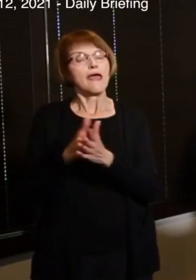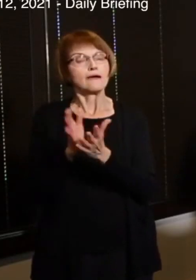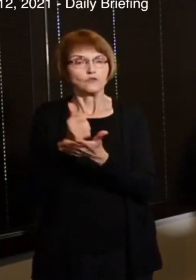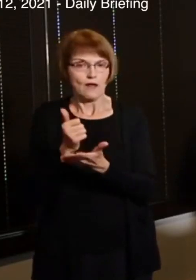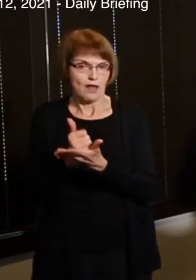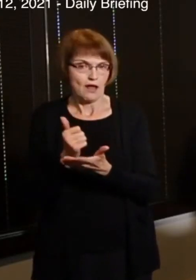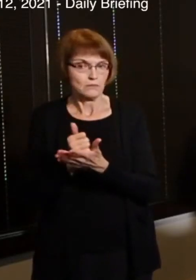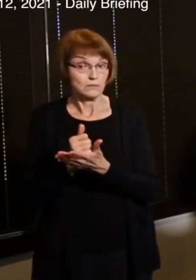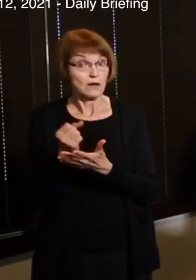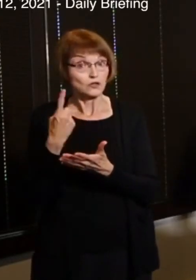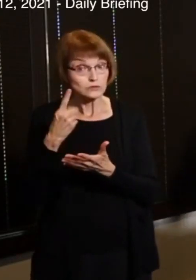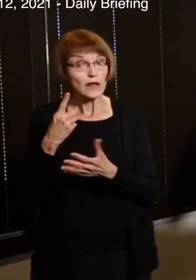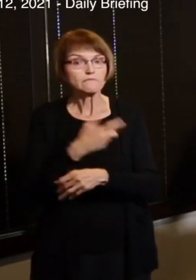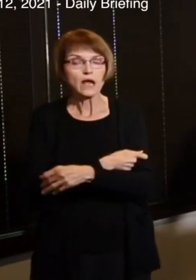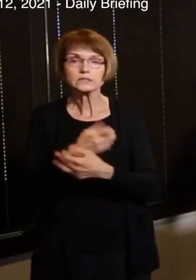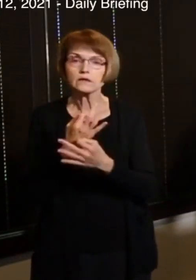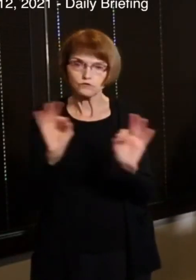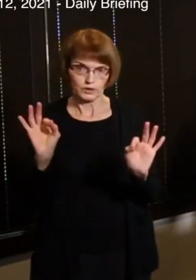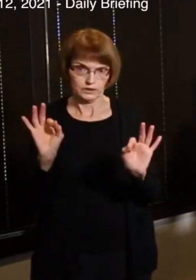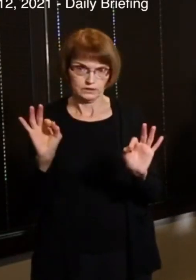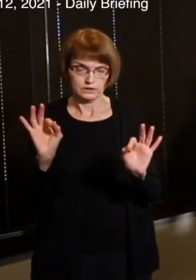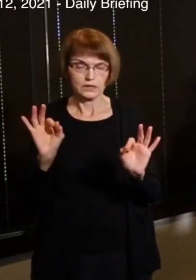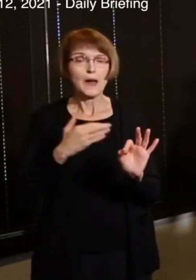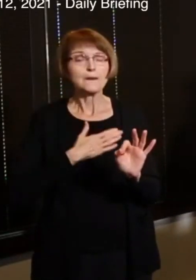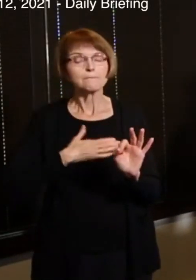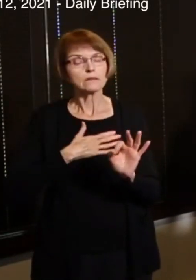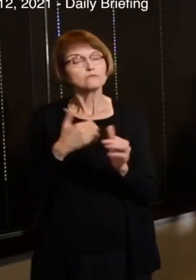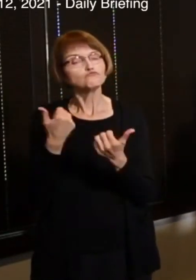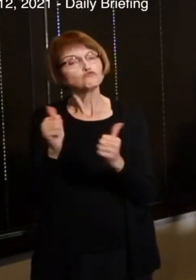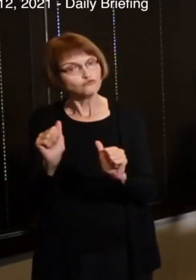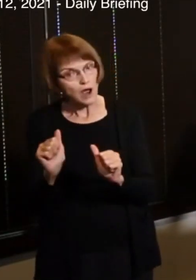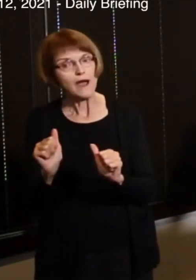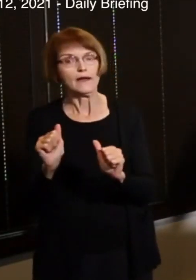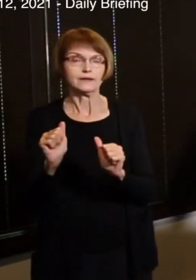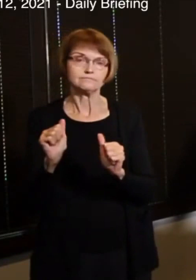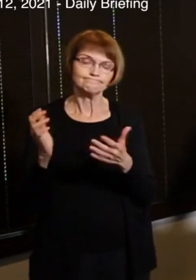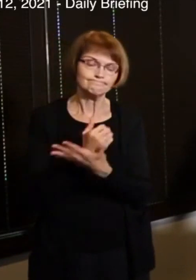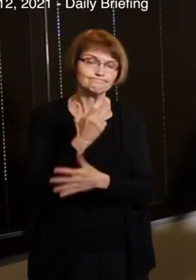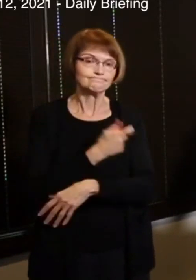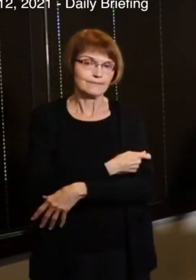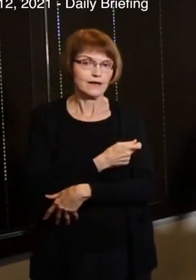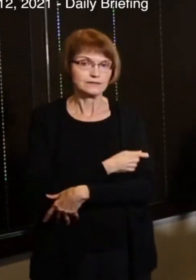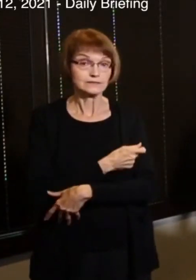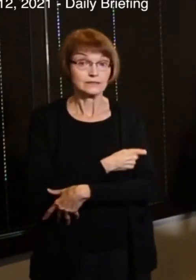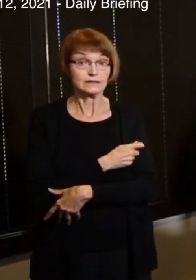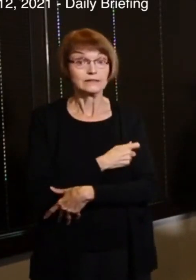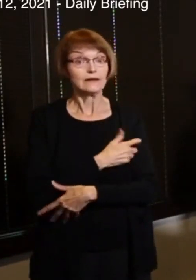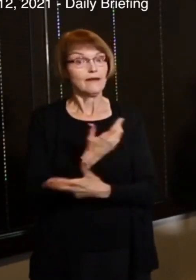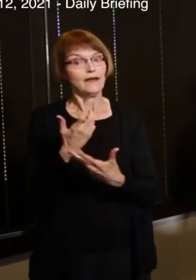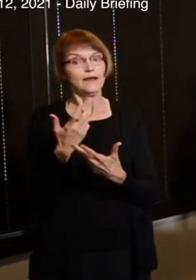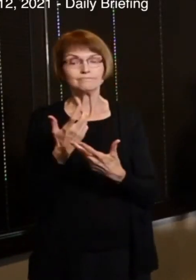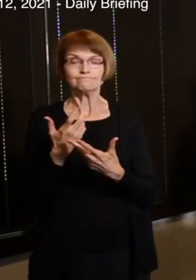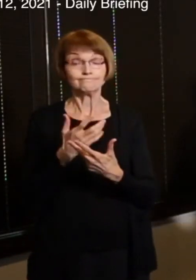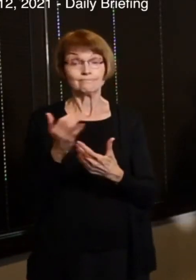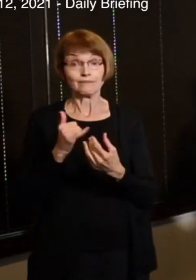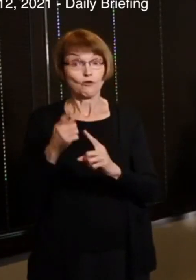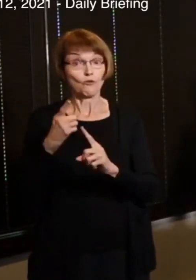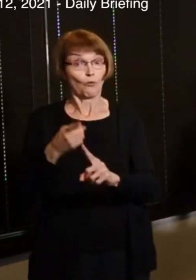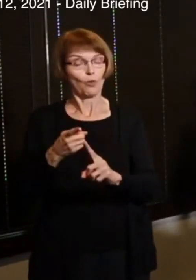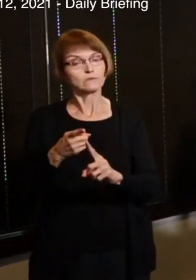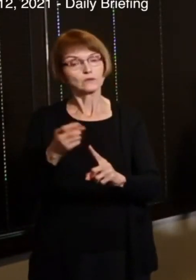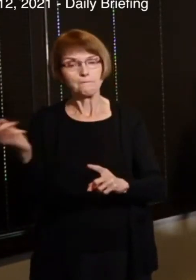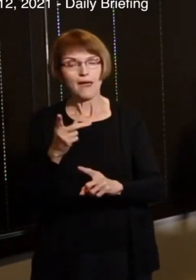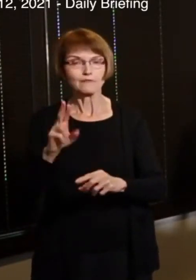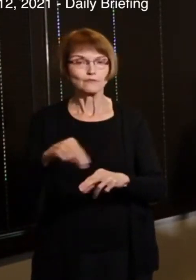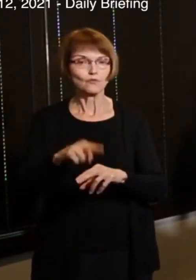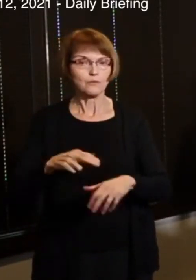please ask. Just take that small step so that we can all get back to our normal lives. And with that, we'll take some